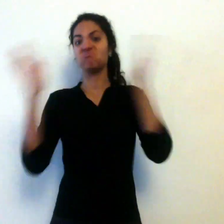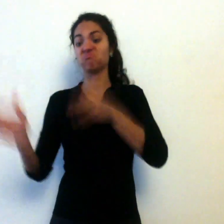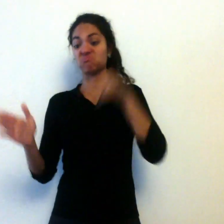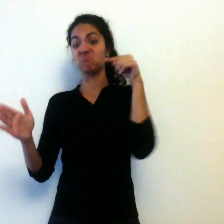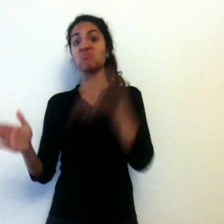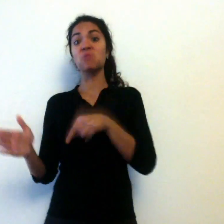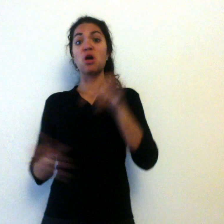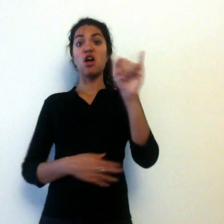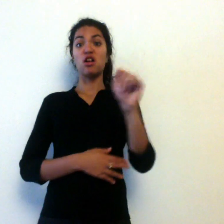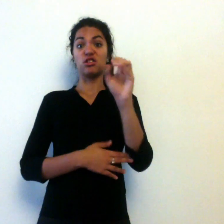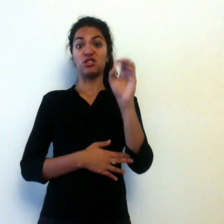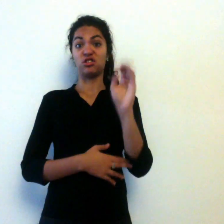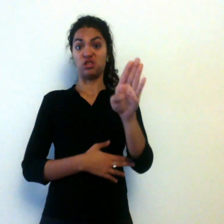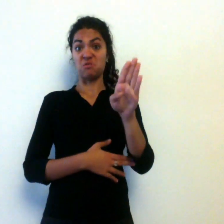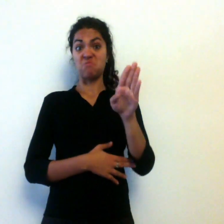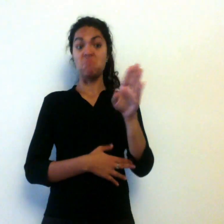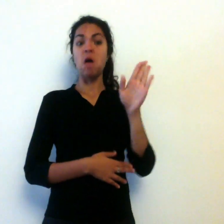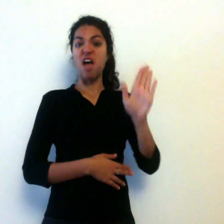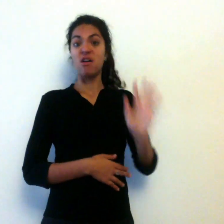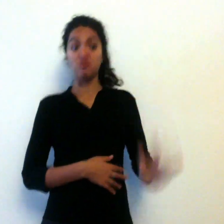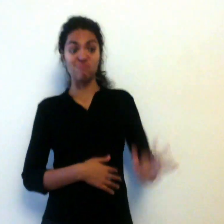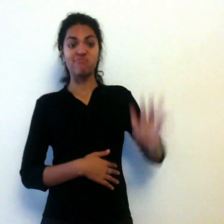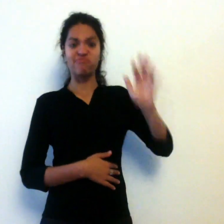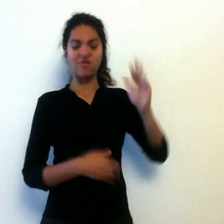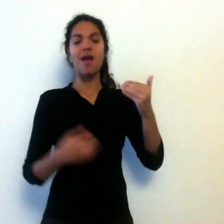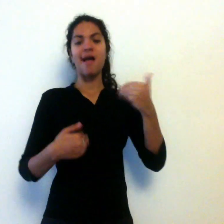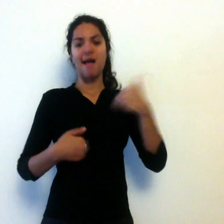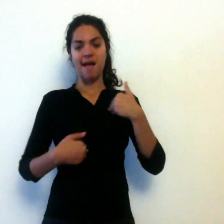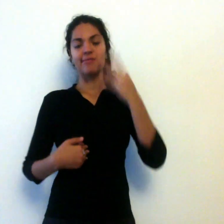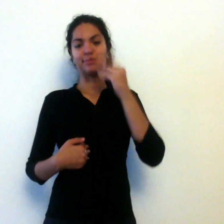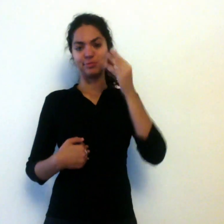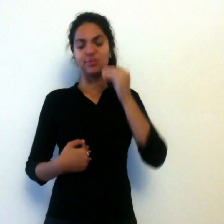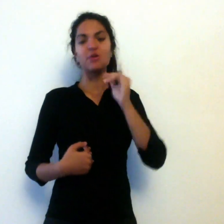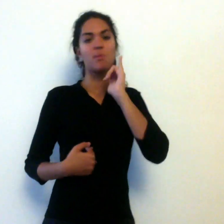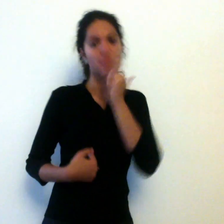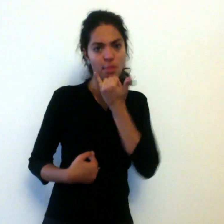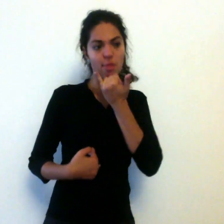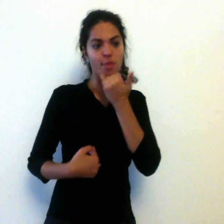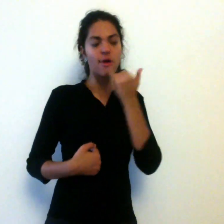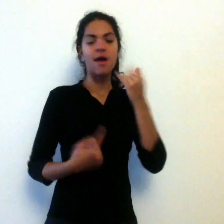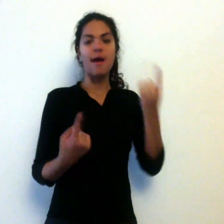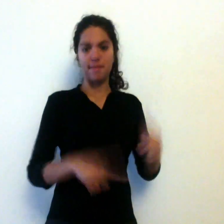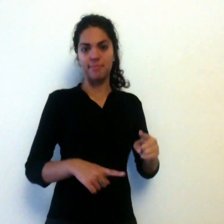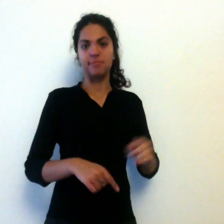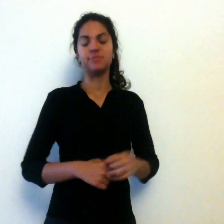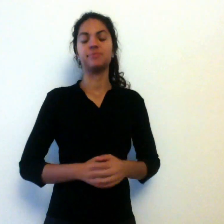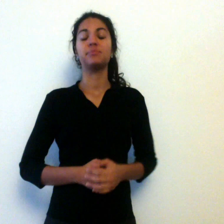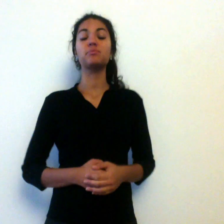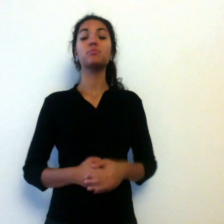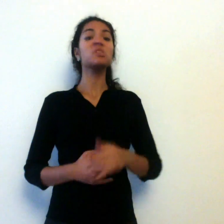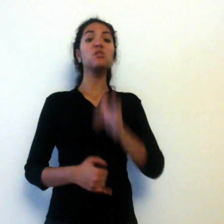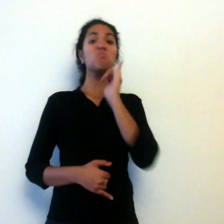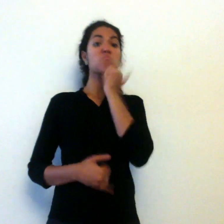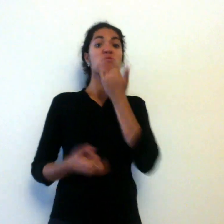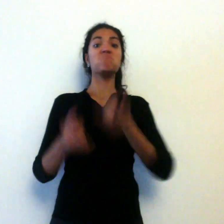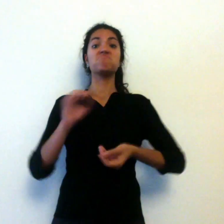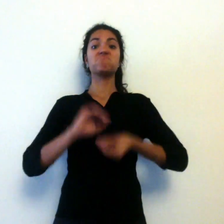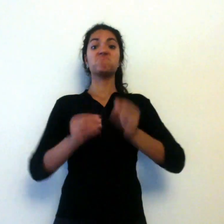of his life running. Mistake number one, there was a favoritism being played in the household where the mother favored